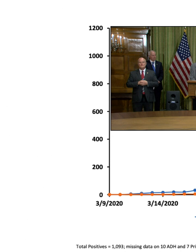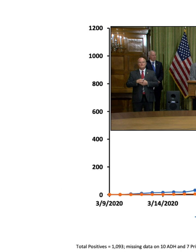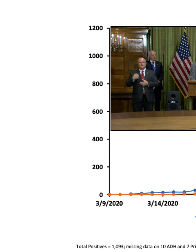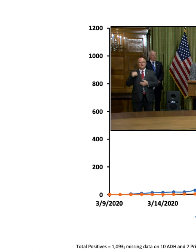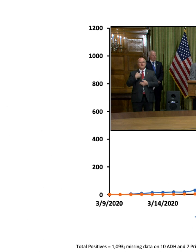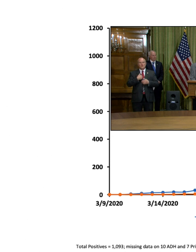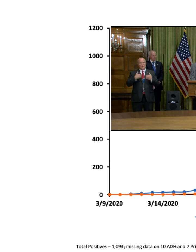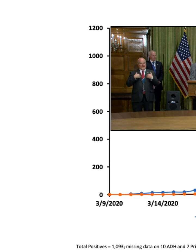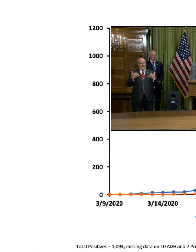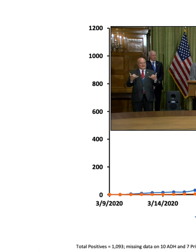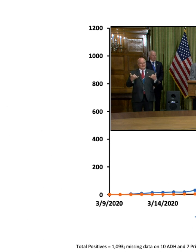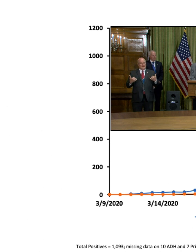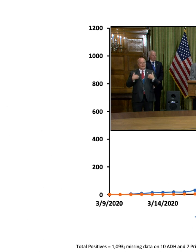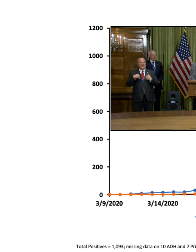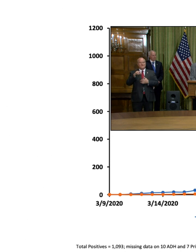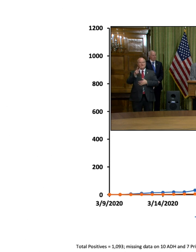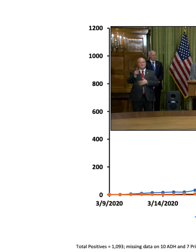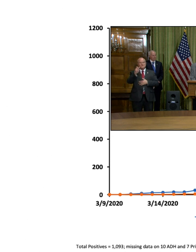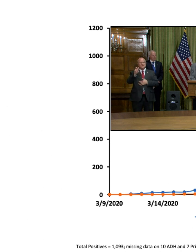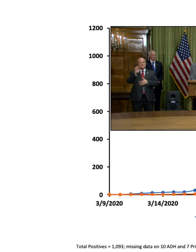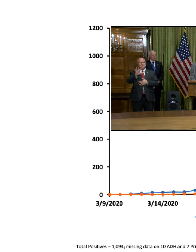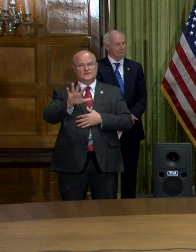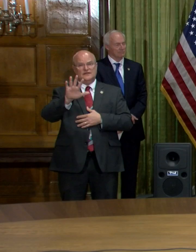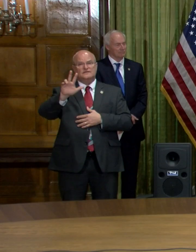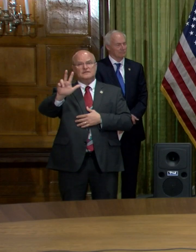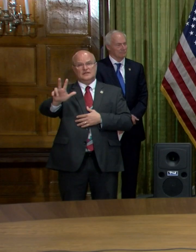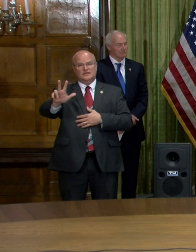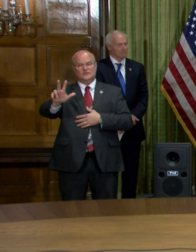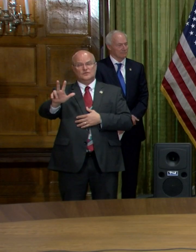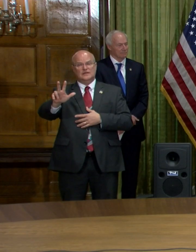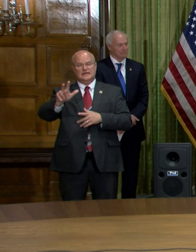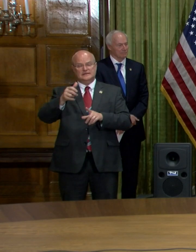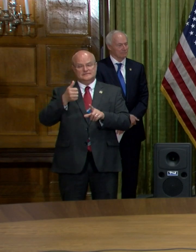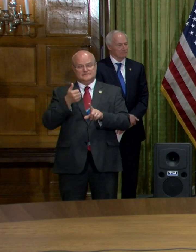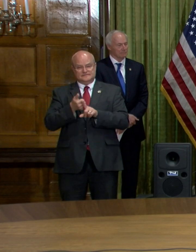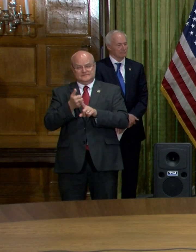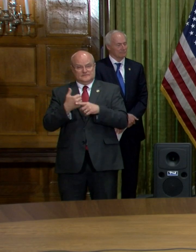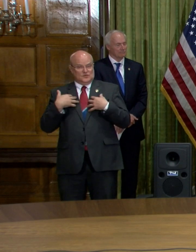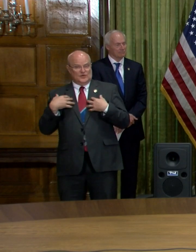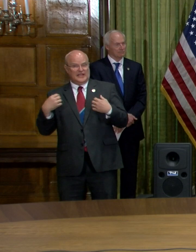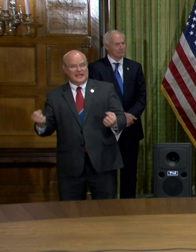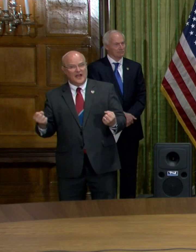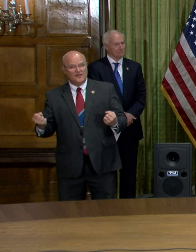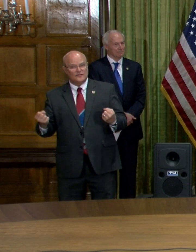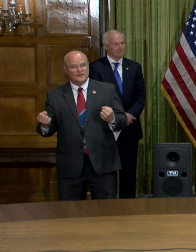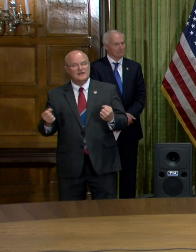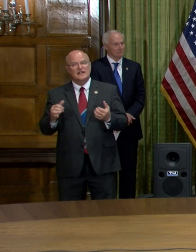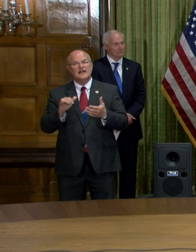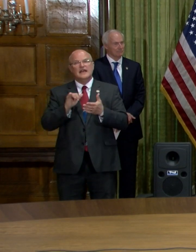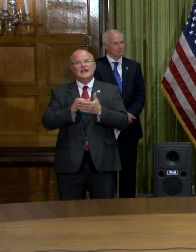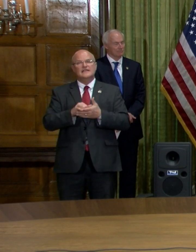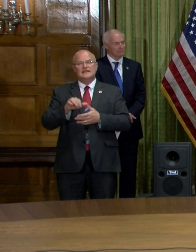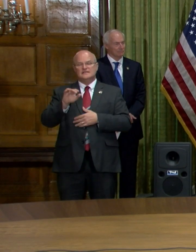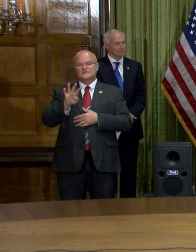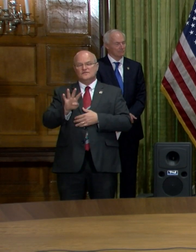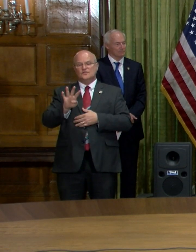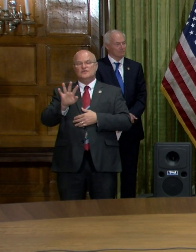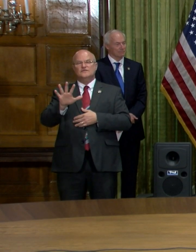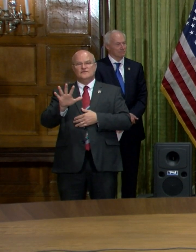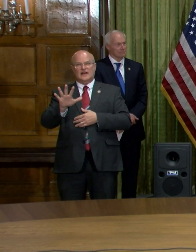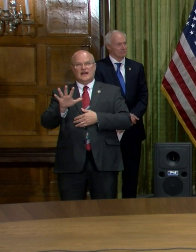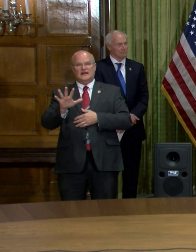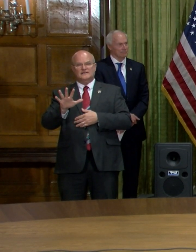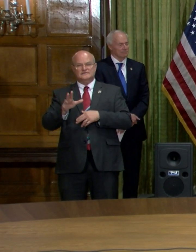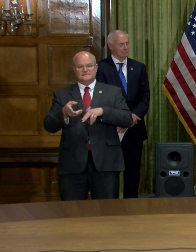We have now 253 who have recovered, and that's 45 more